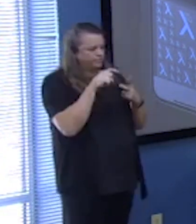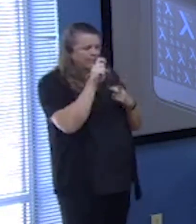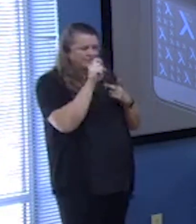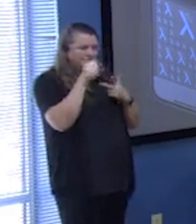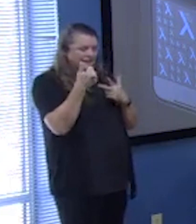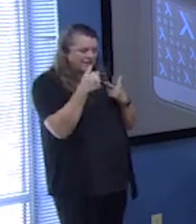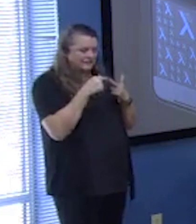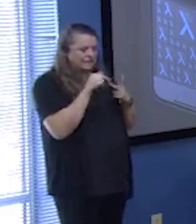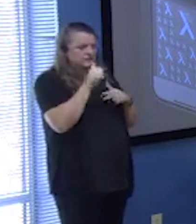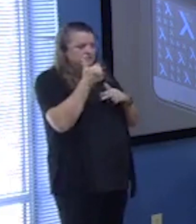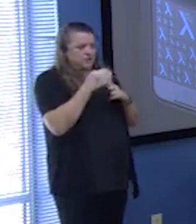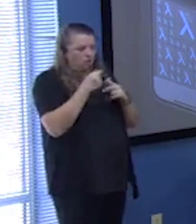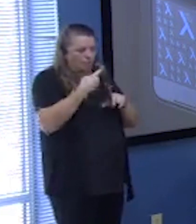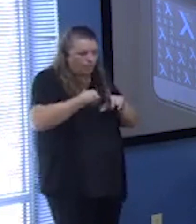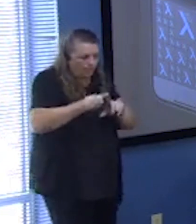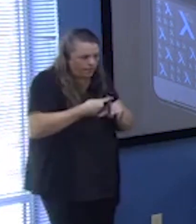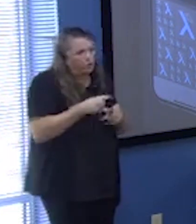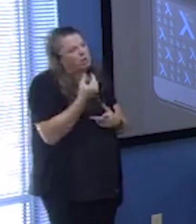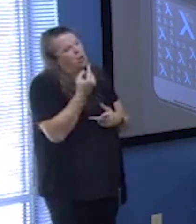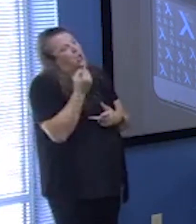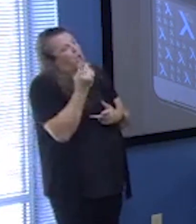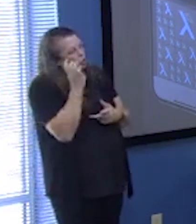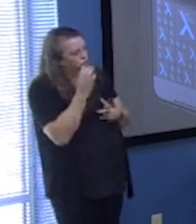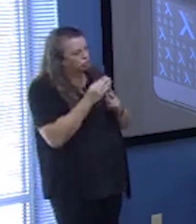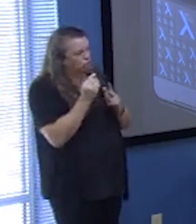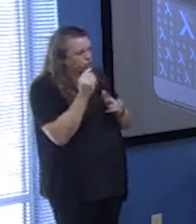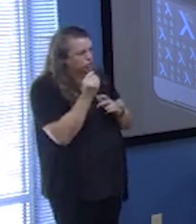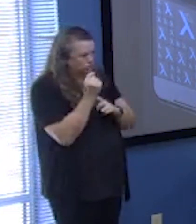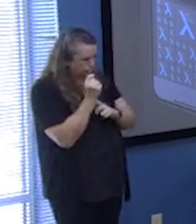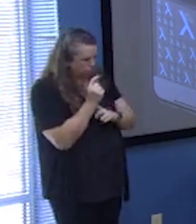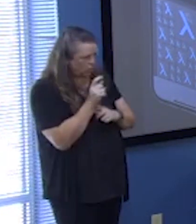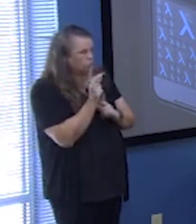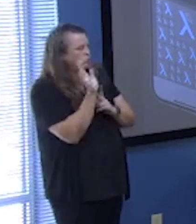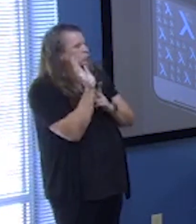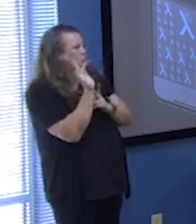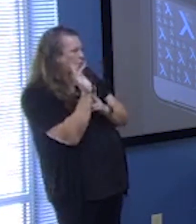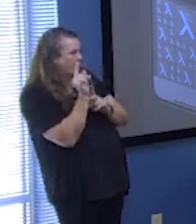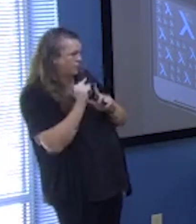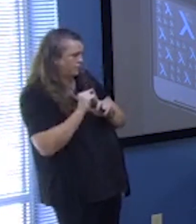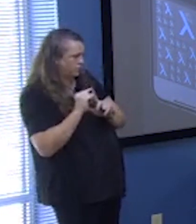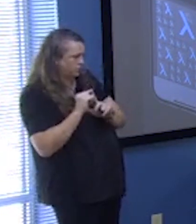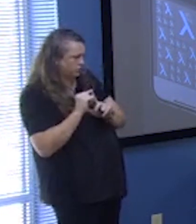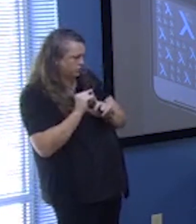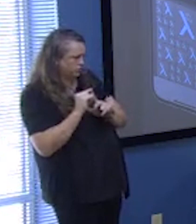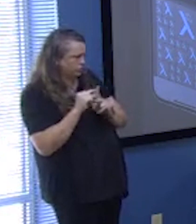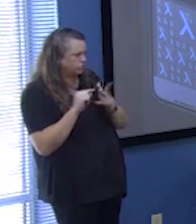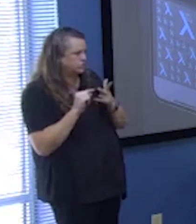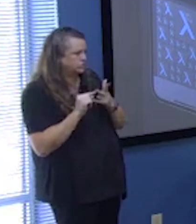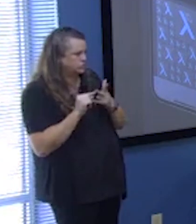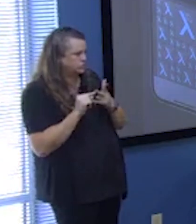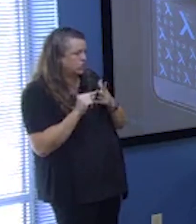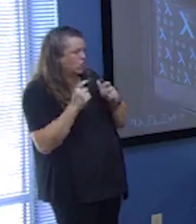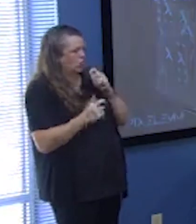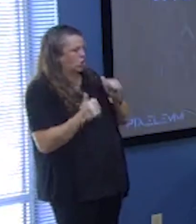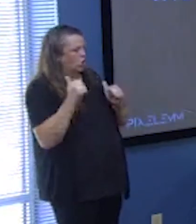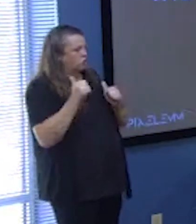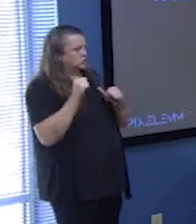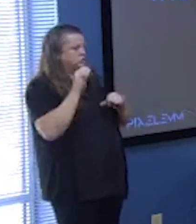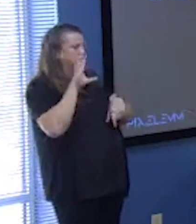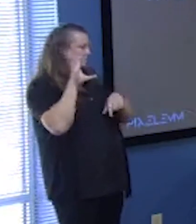is $10 a month or $100 annually, 25 keywords. Okay, 25 keywords and the largest space.